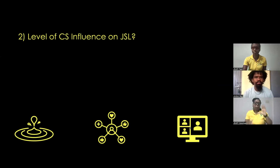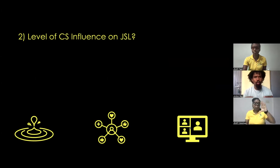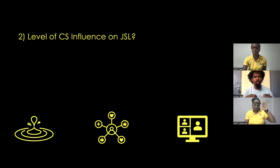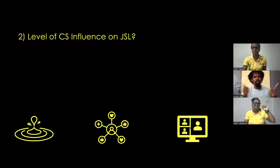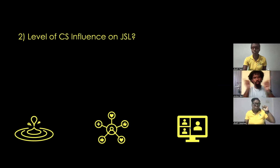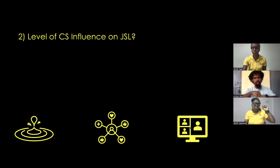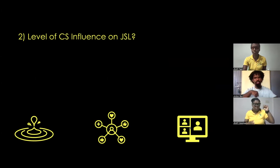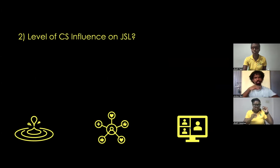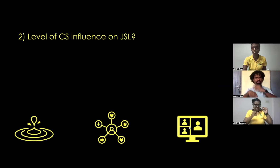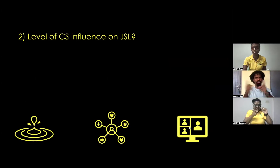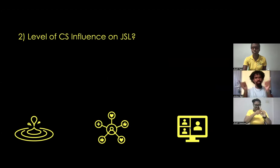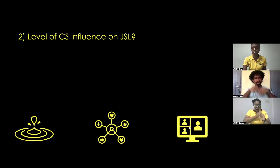I'm finished.